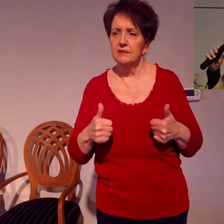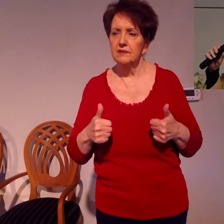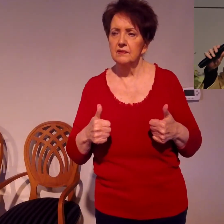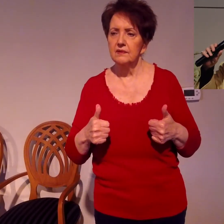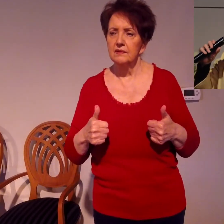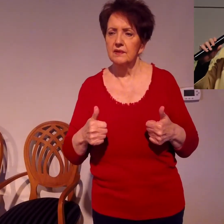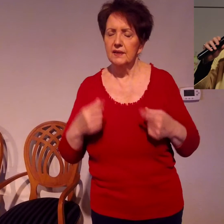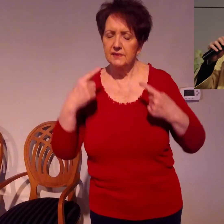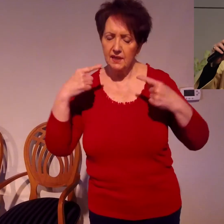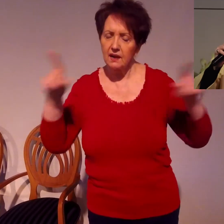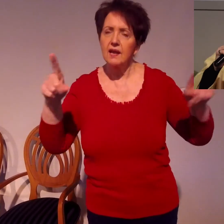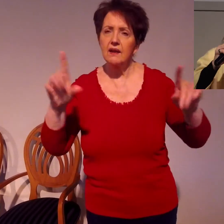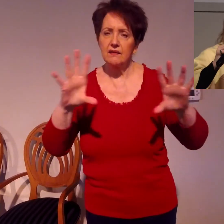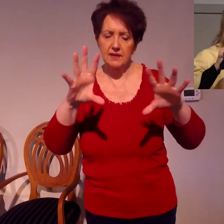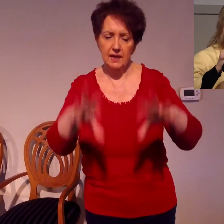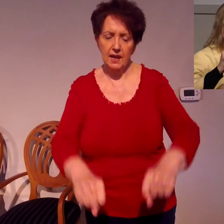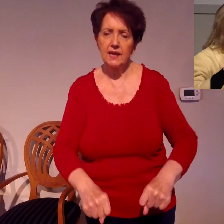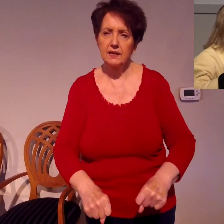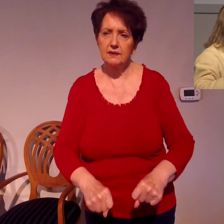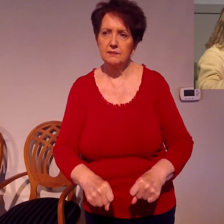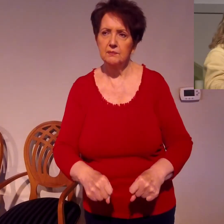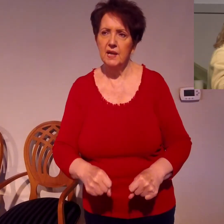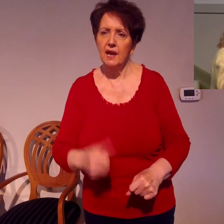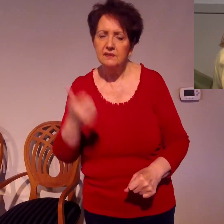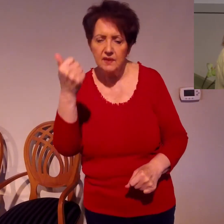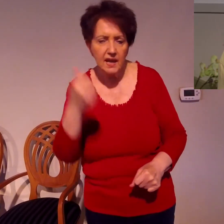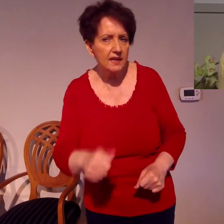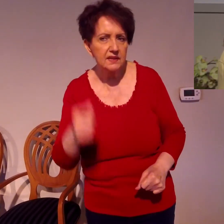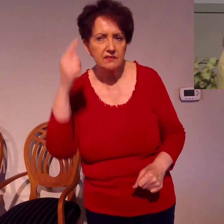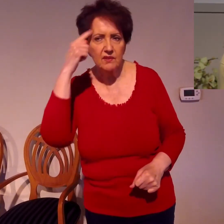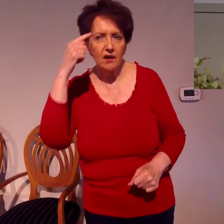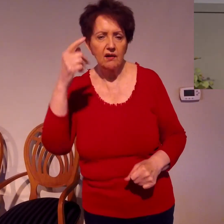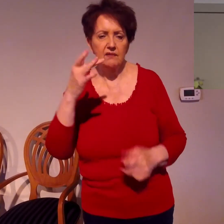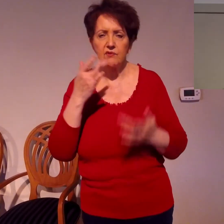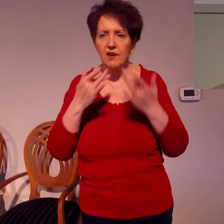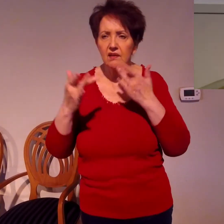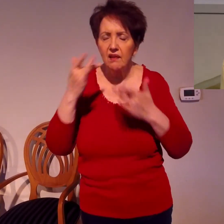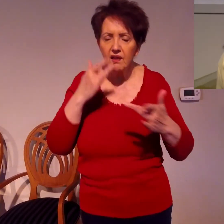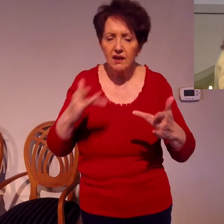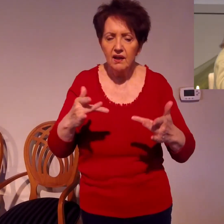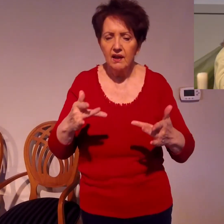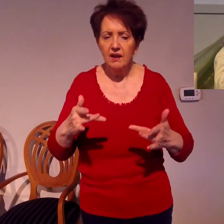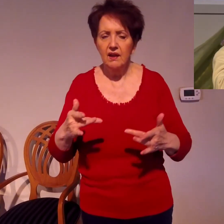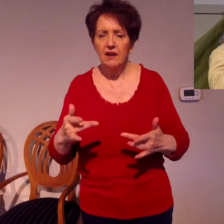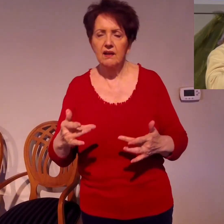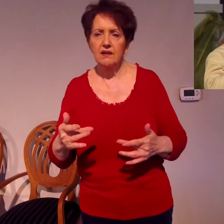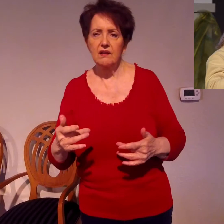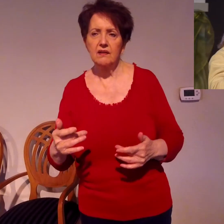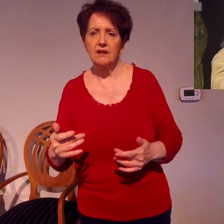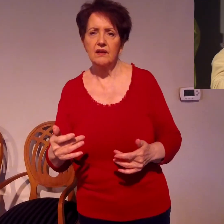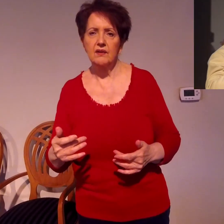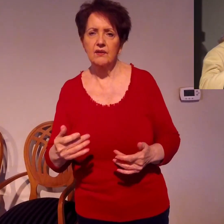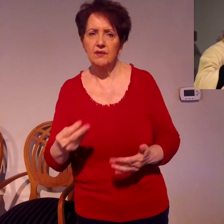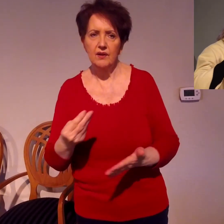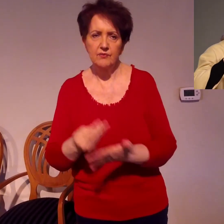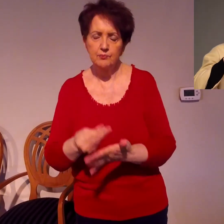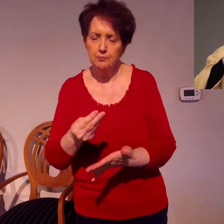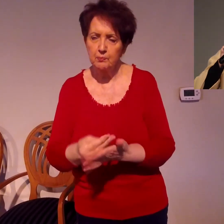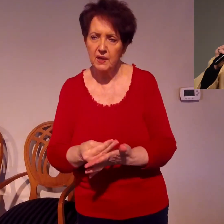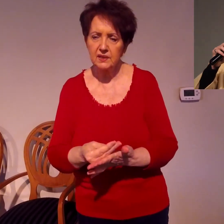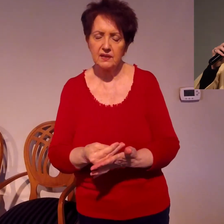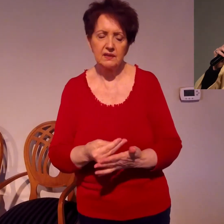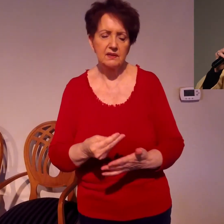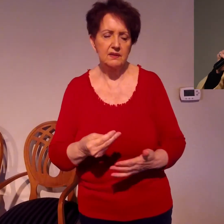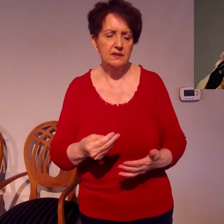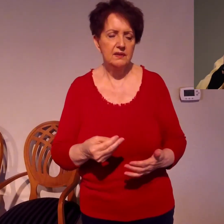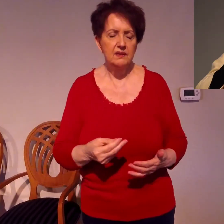I declare and claim that there is any thought of lack of this energetic known as currency, the current of life known